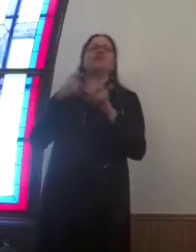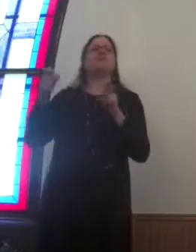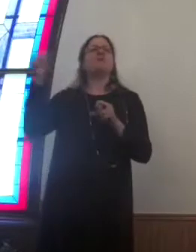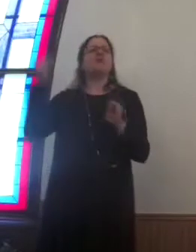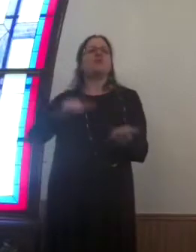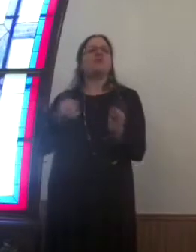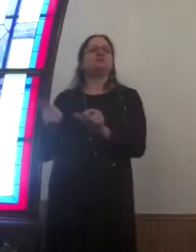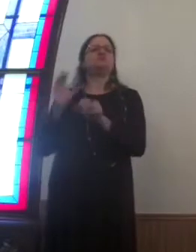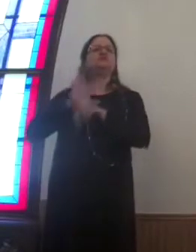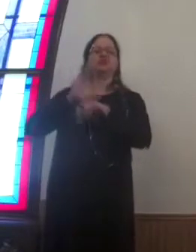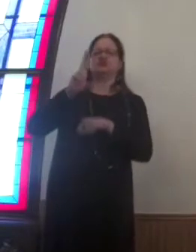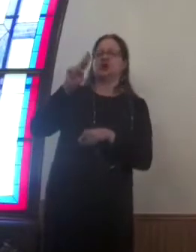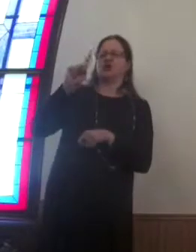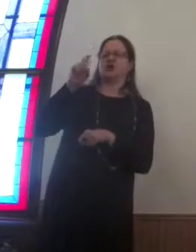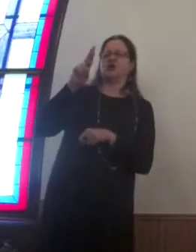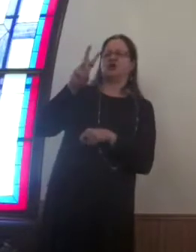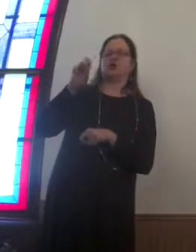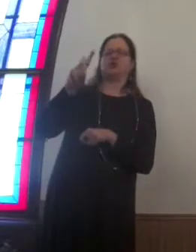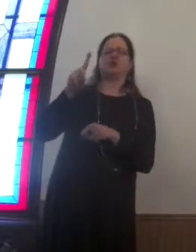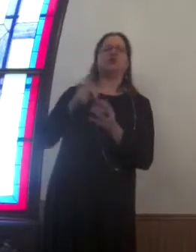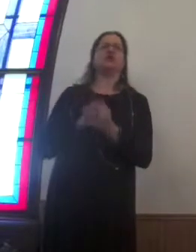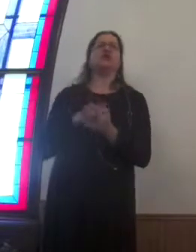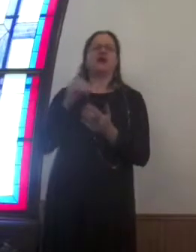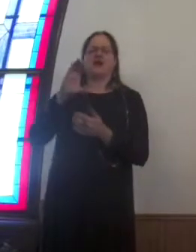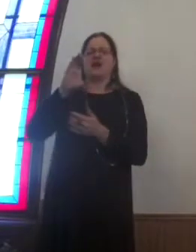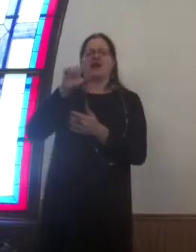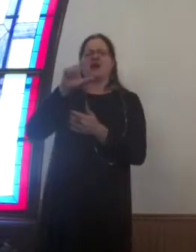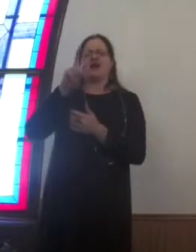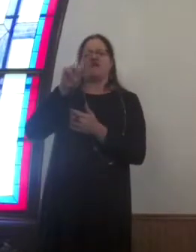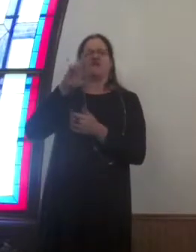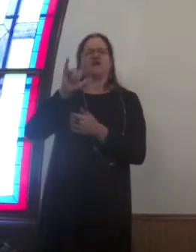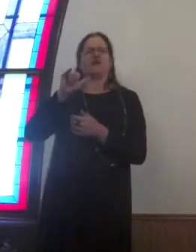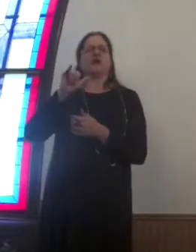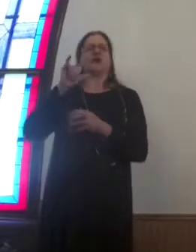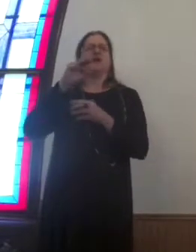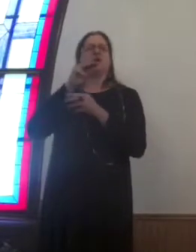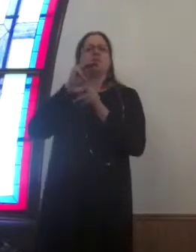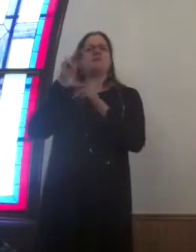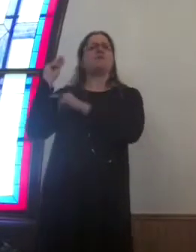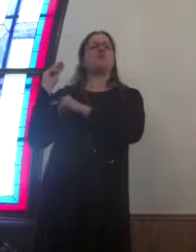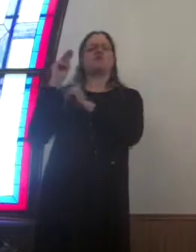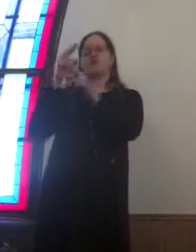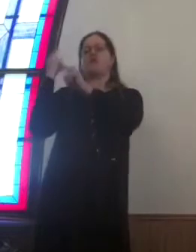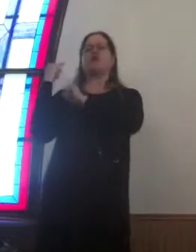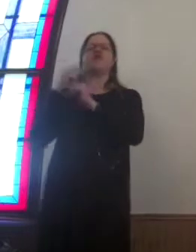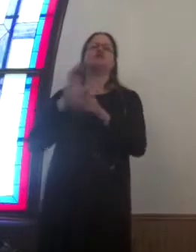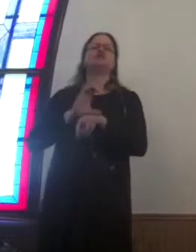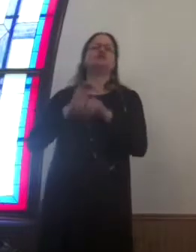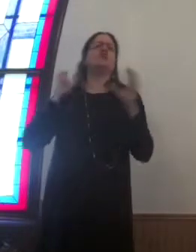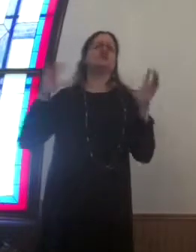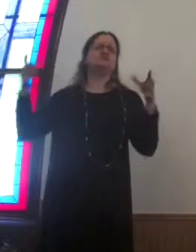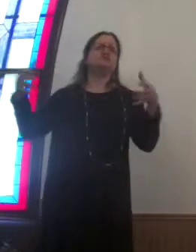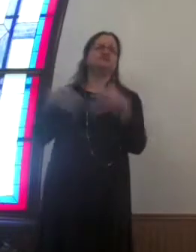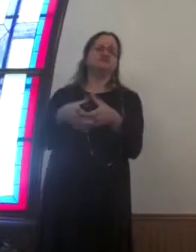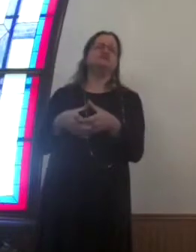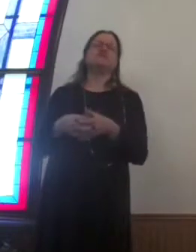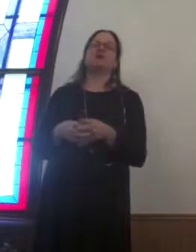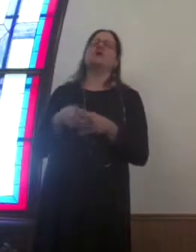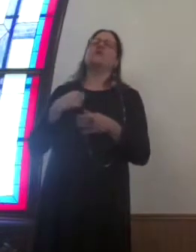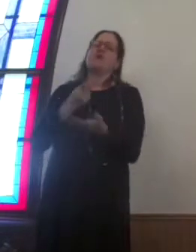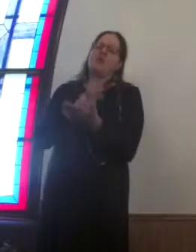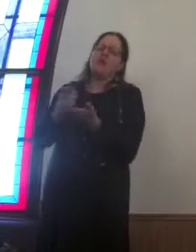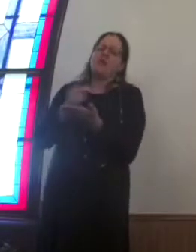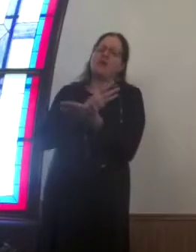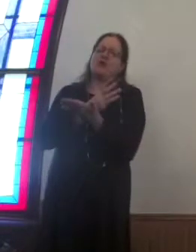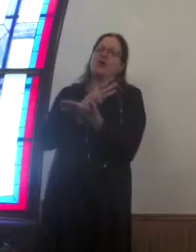Memorial Baptist Church and from Calvary Memorial United Church of Christ as we all came together for a Holy